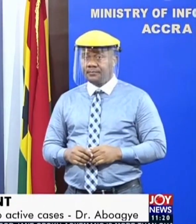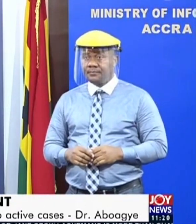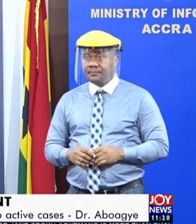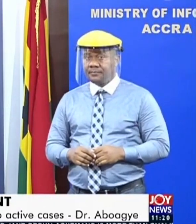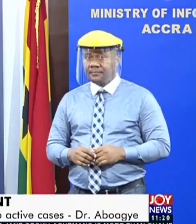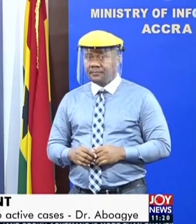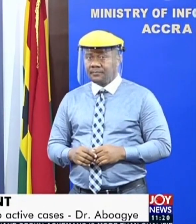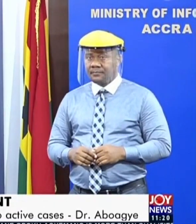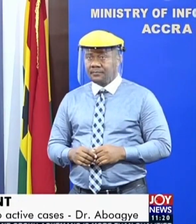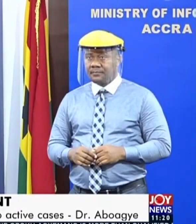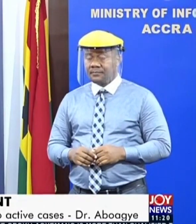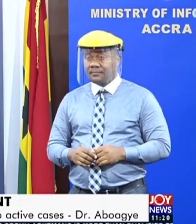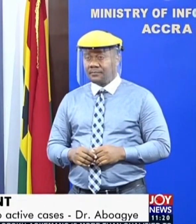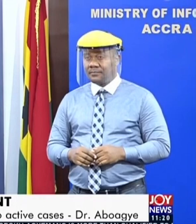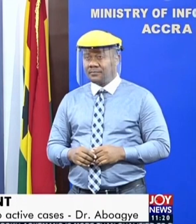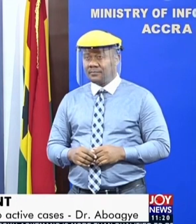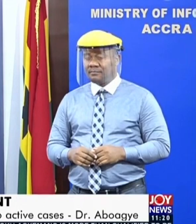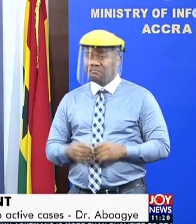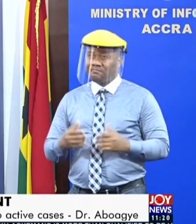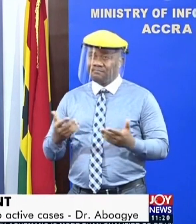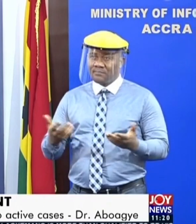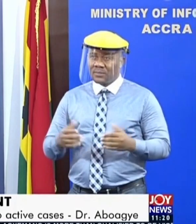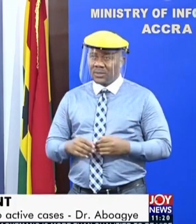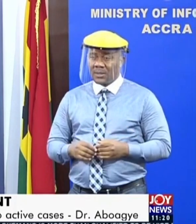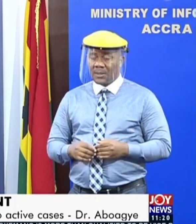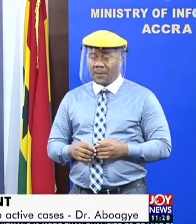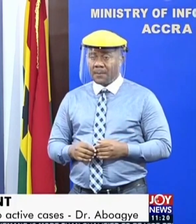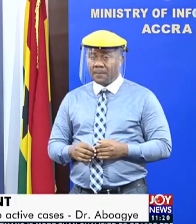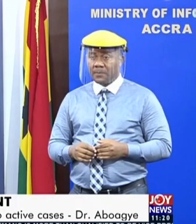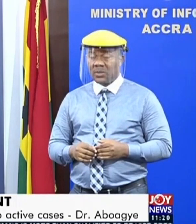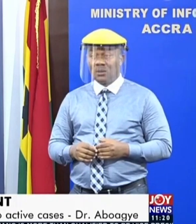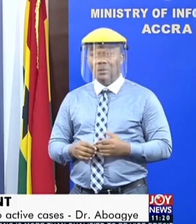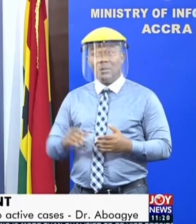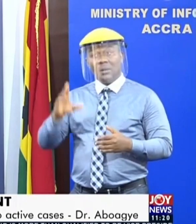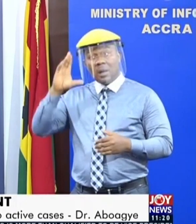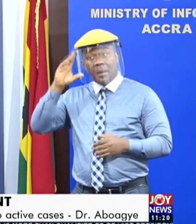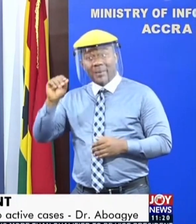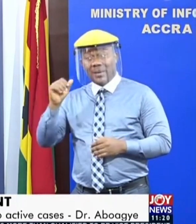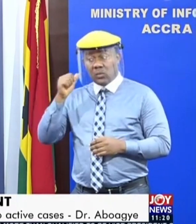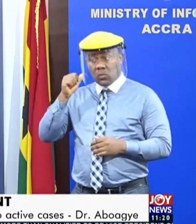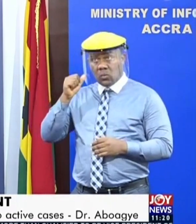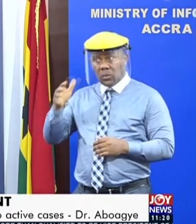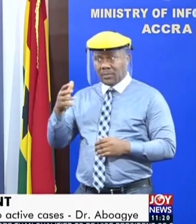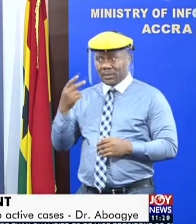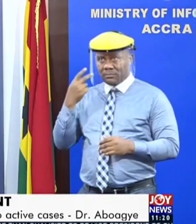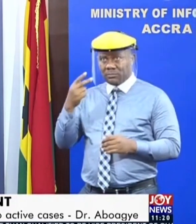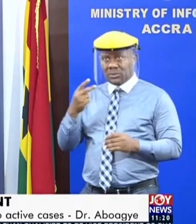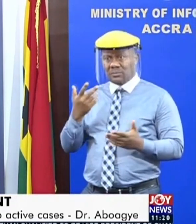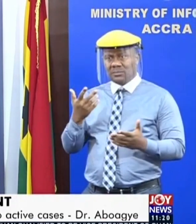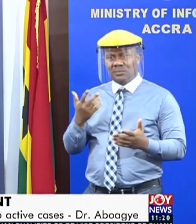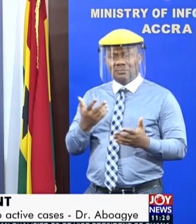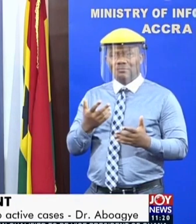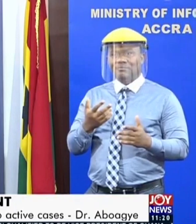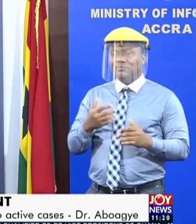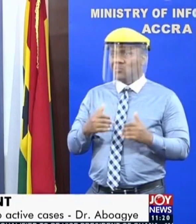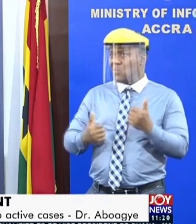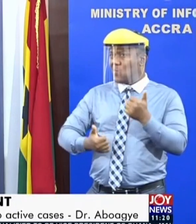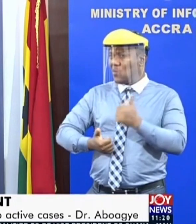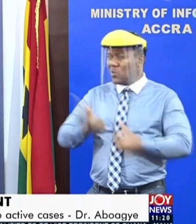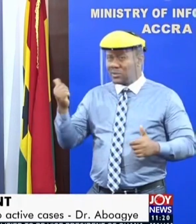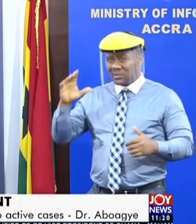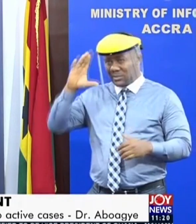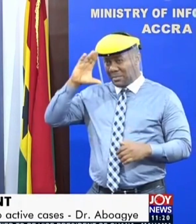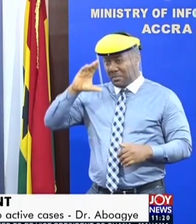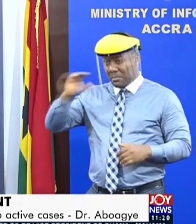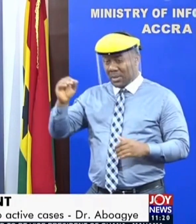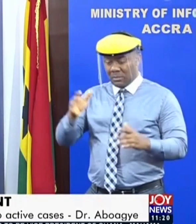The figures have not changed much. It's still that a significant number of people are males, and